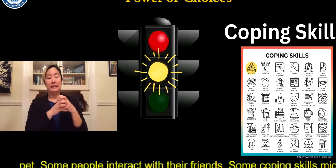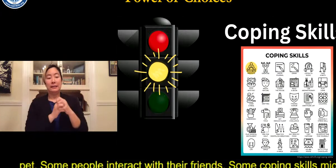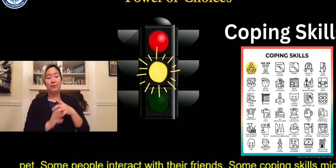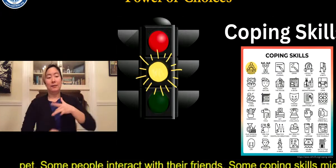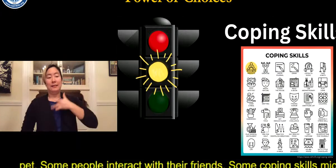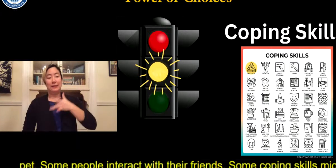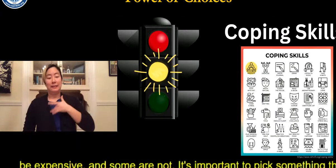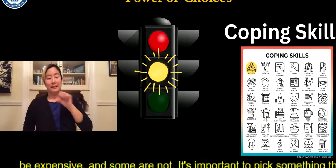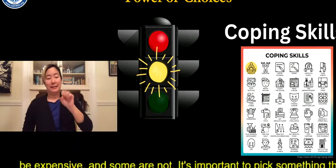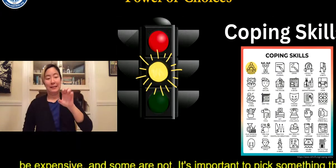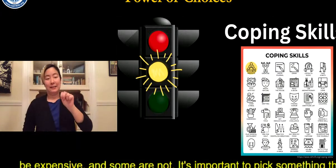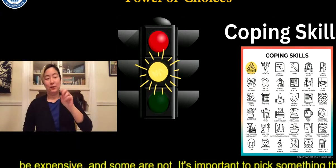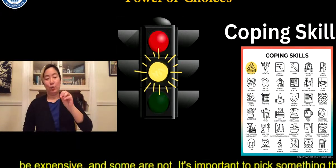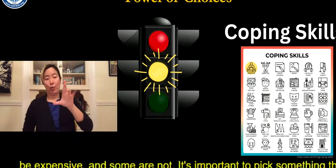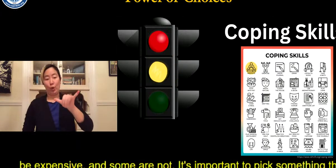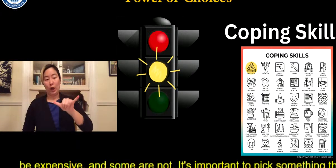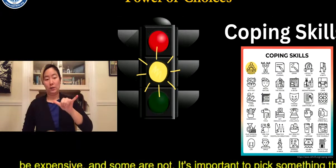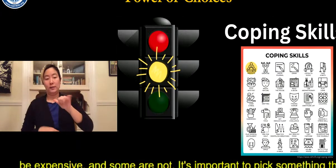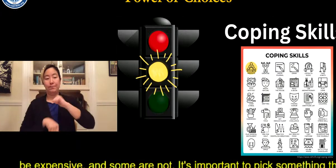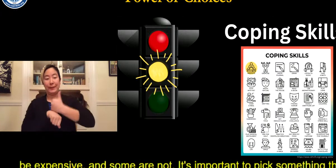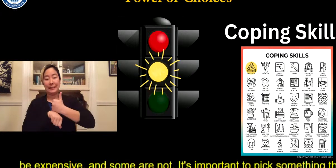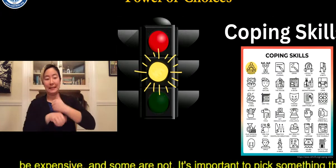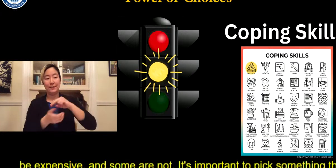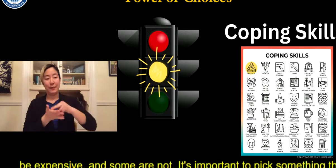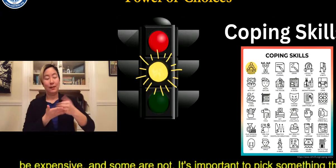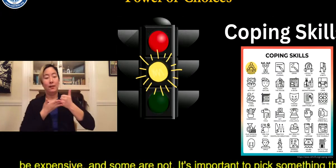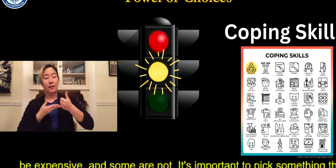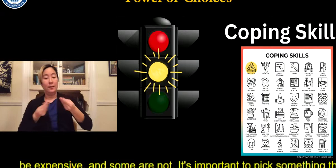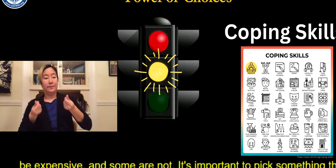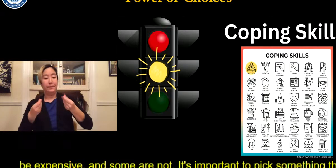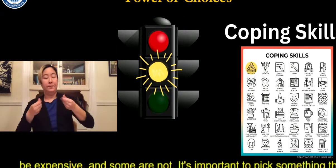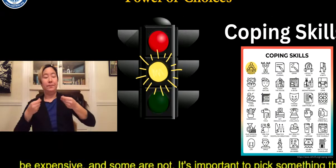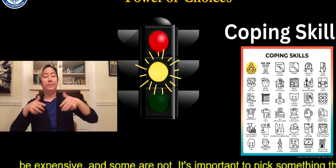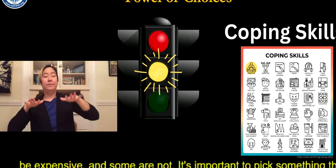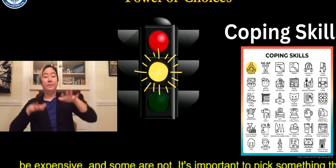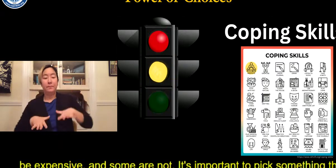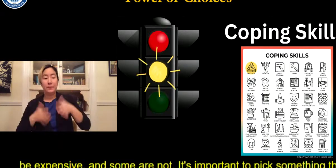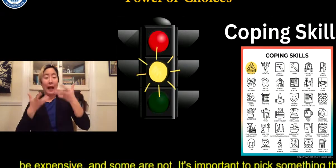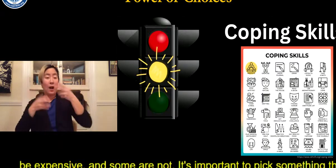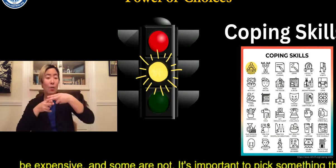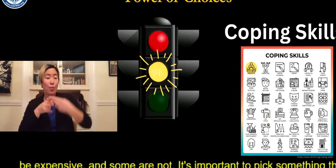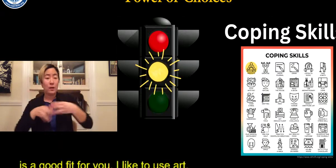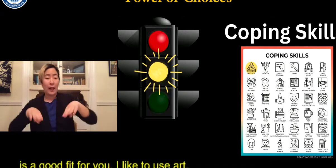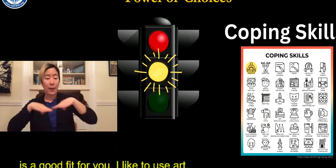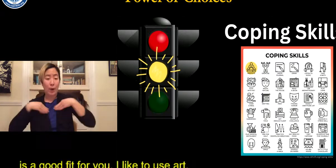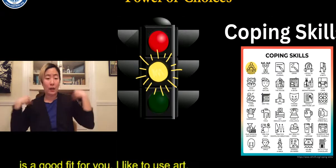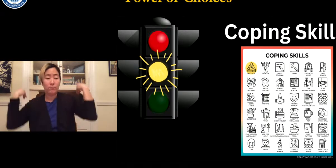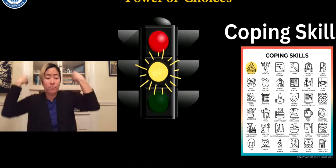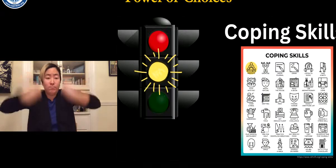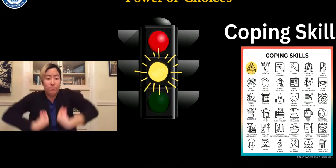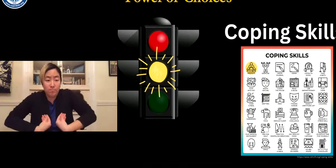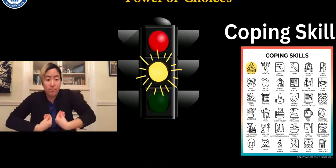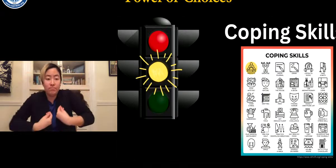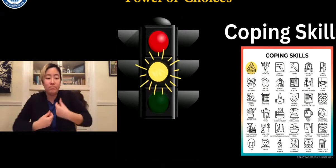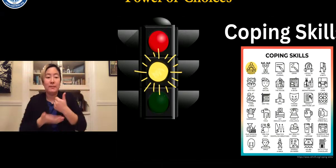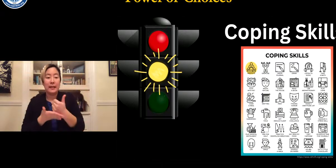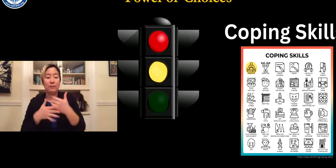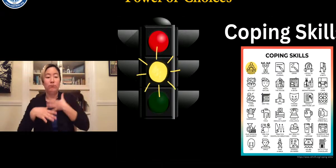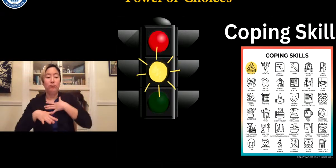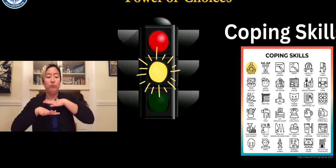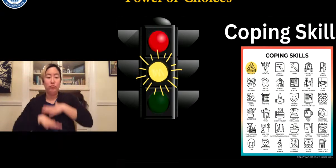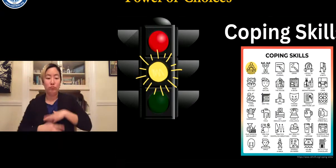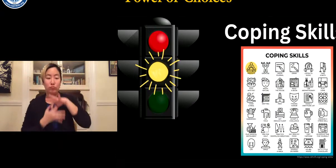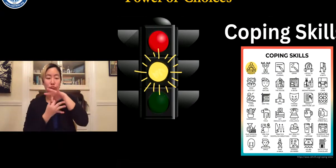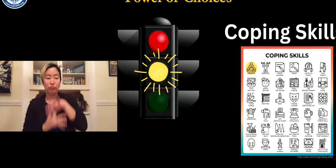depression, for anxiety, and so on and so on. With anxiety, most people use a sensory item like a squeeze